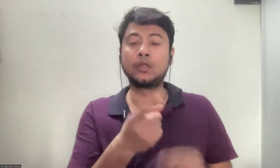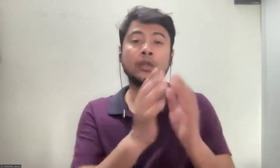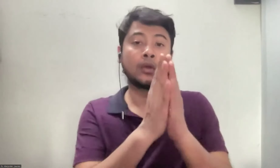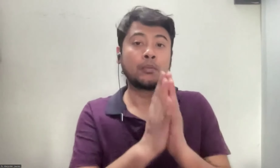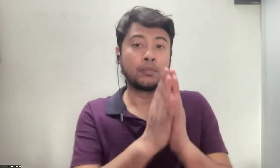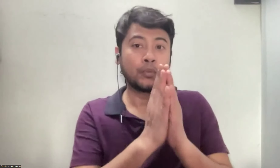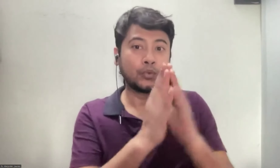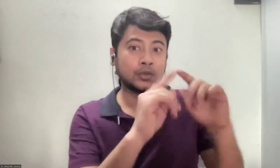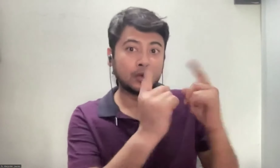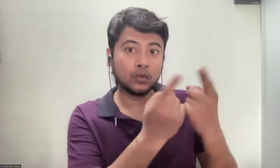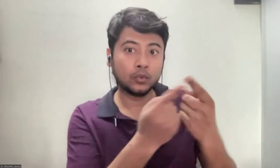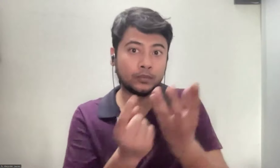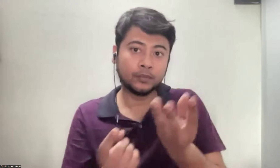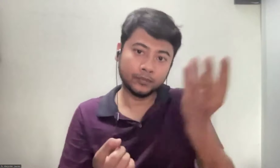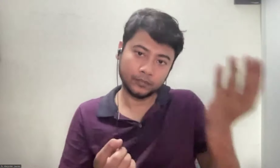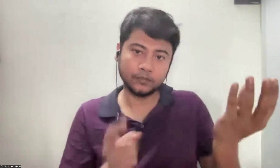in the balcony is also okay.